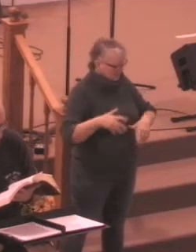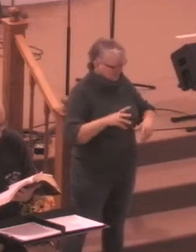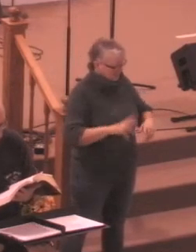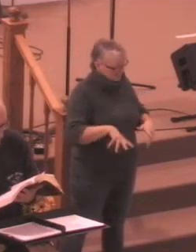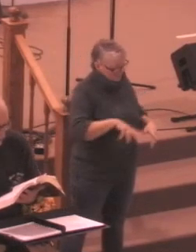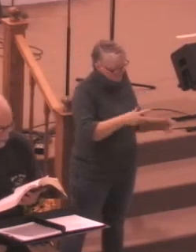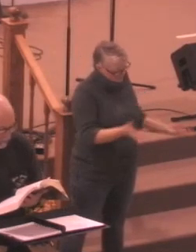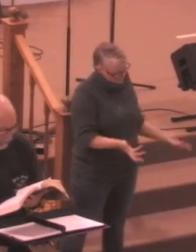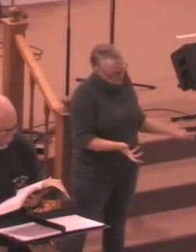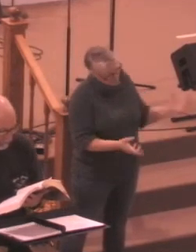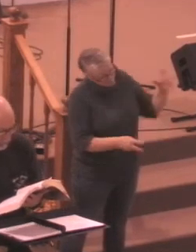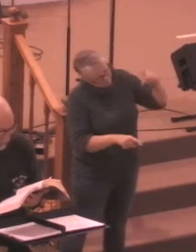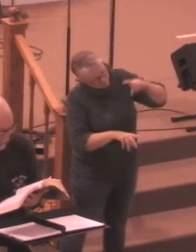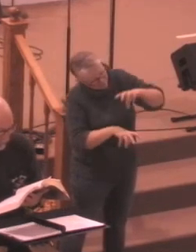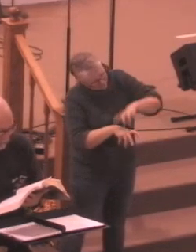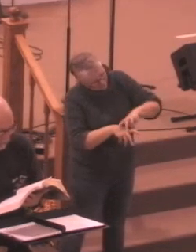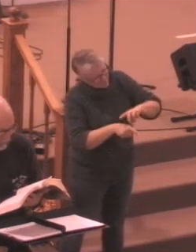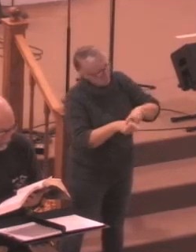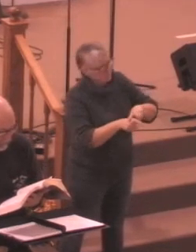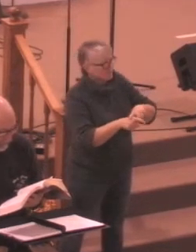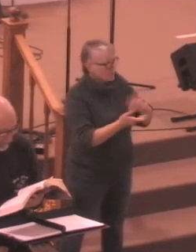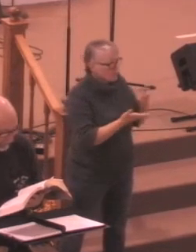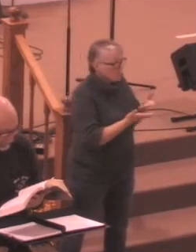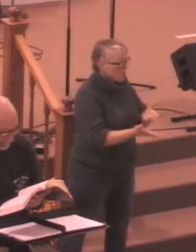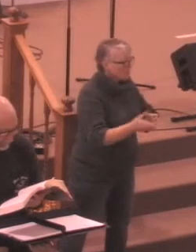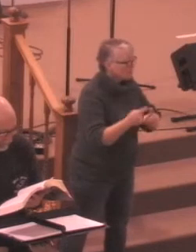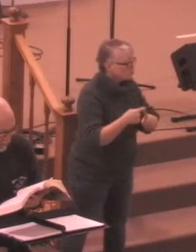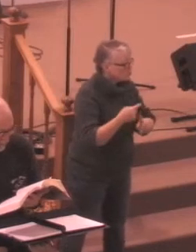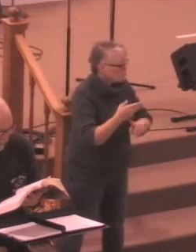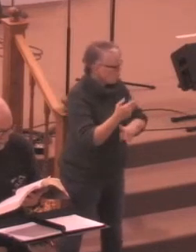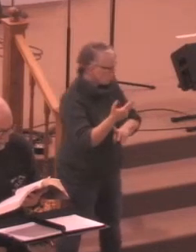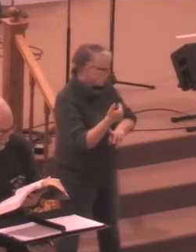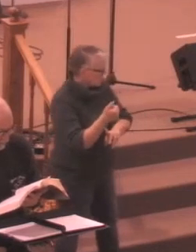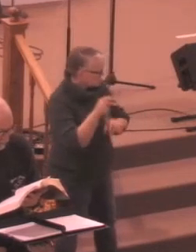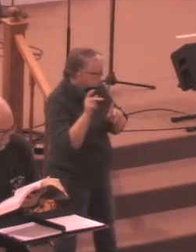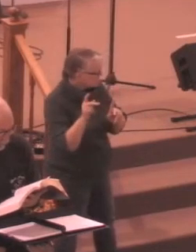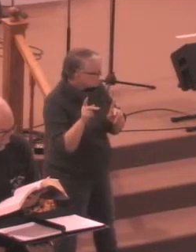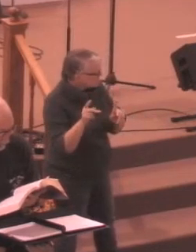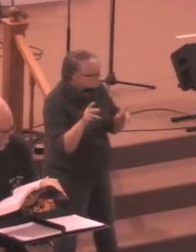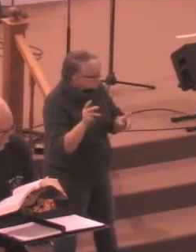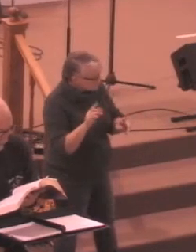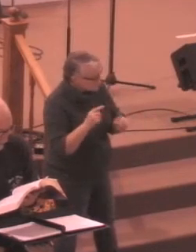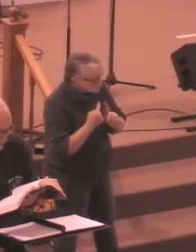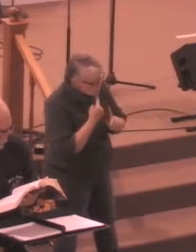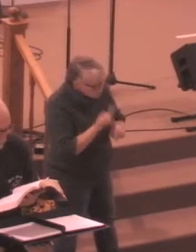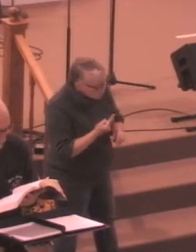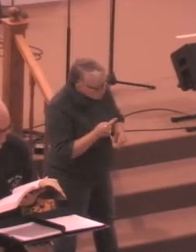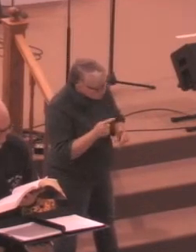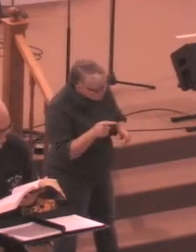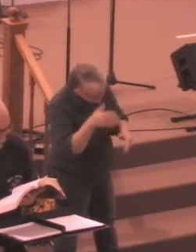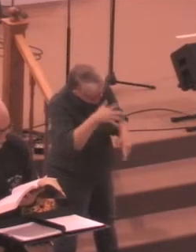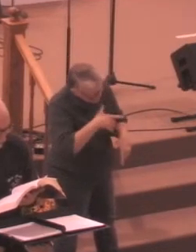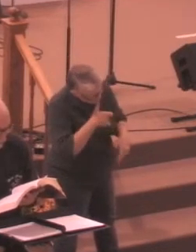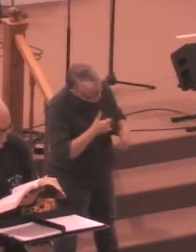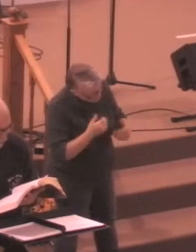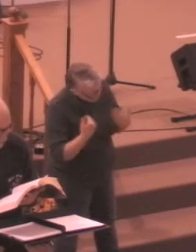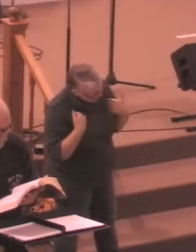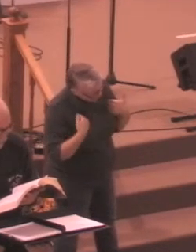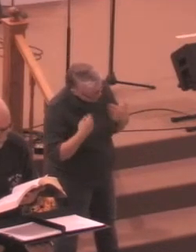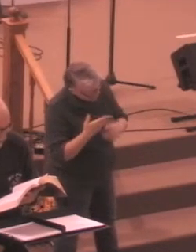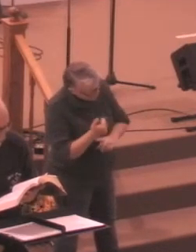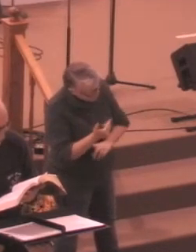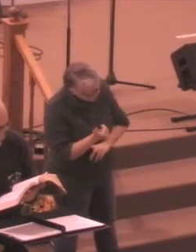2 denarii, 2 days' wages, and gave them to the innkeeper and said, take care of him, and whatever more you spend, I will repay you when I